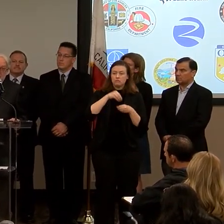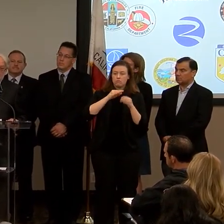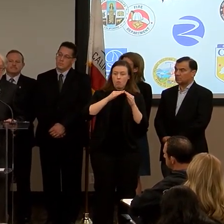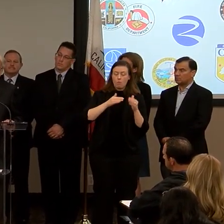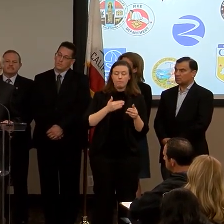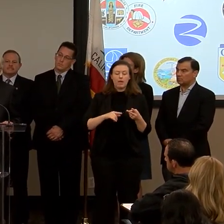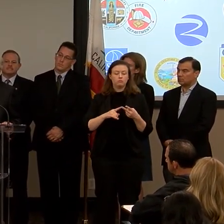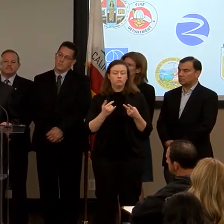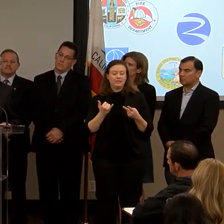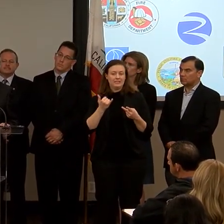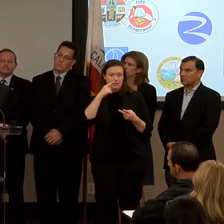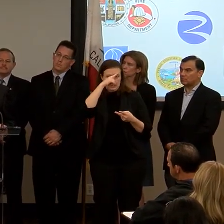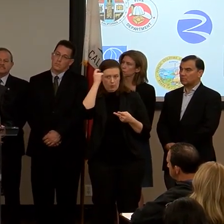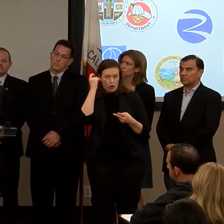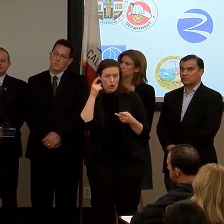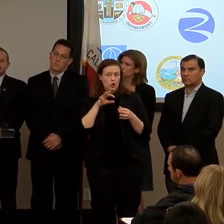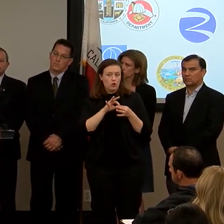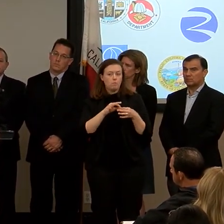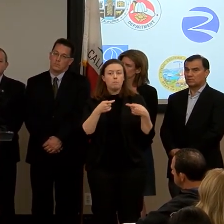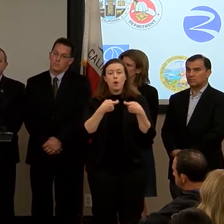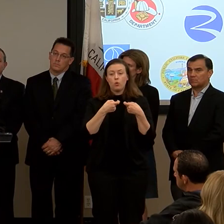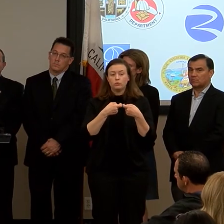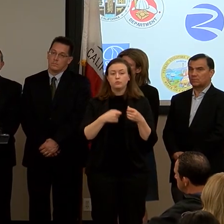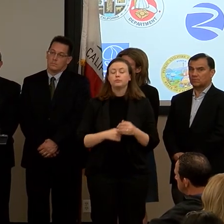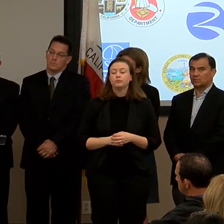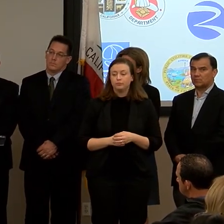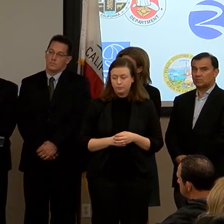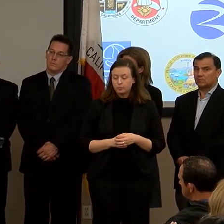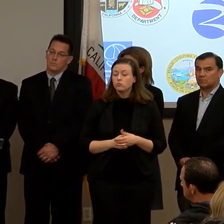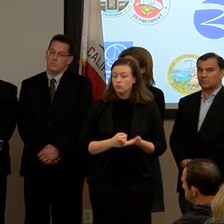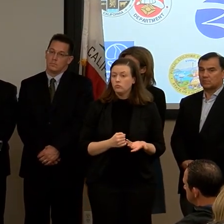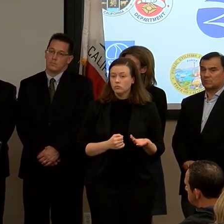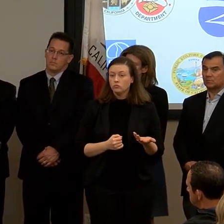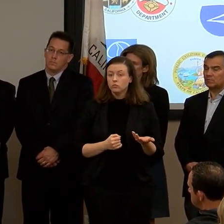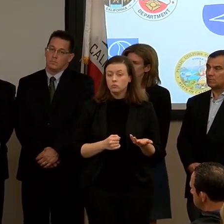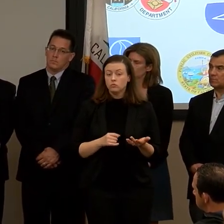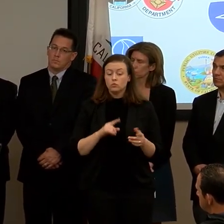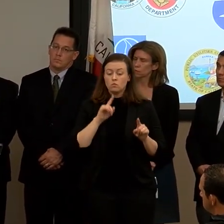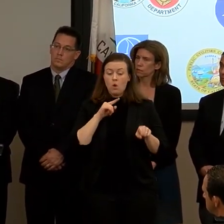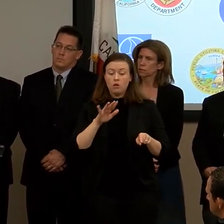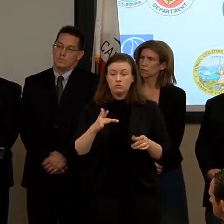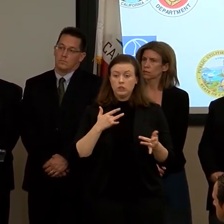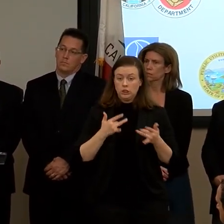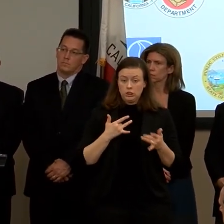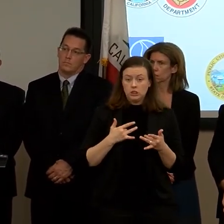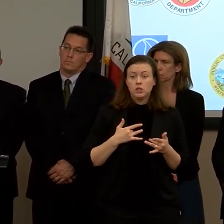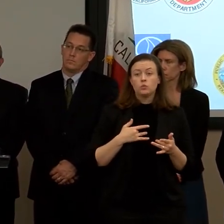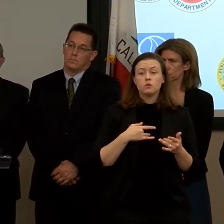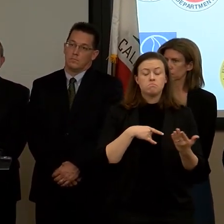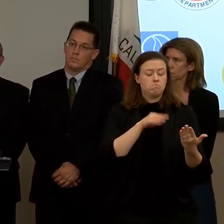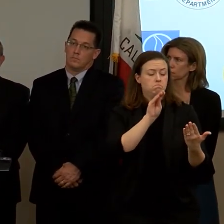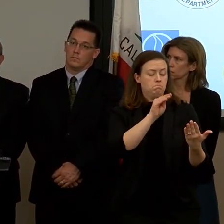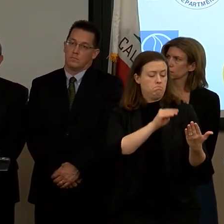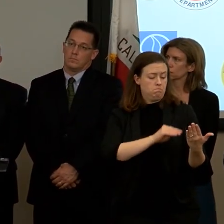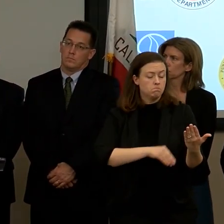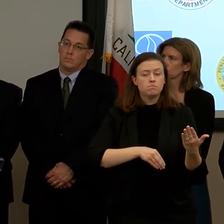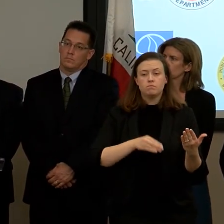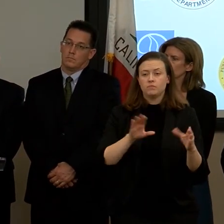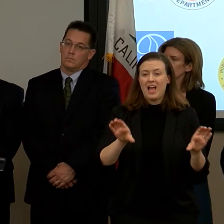this summer in terms of power. And so in response to those concerns, we're coming up with an action plan.